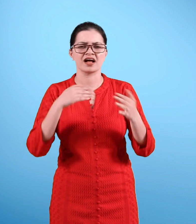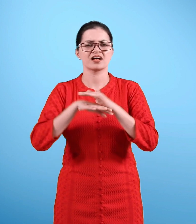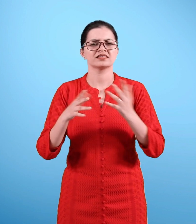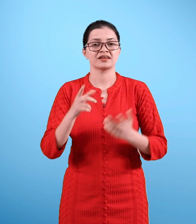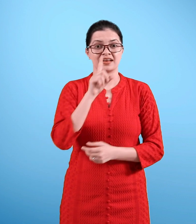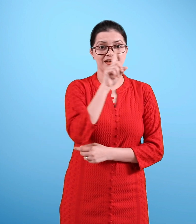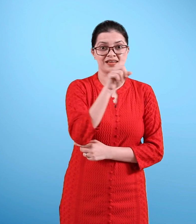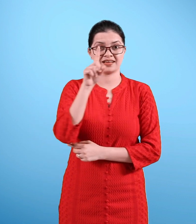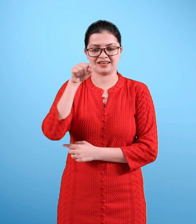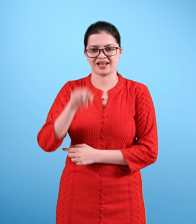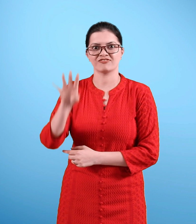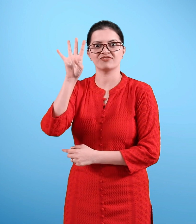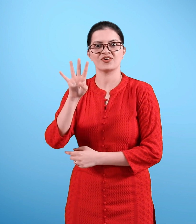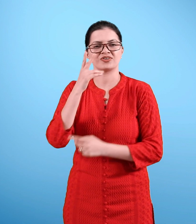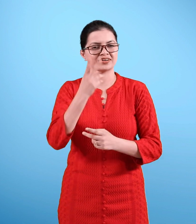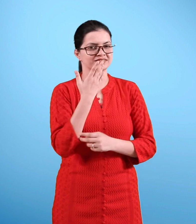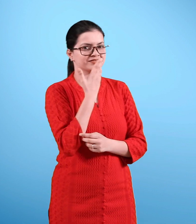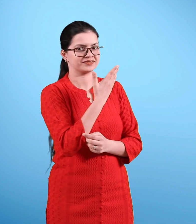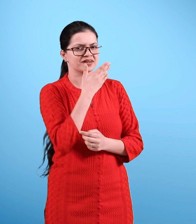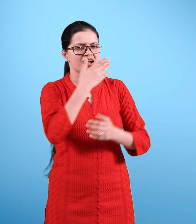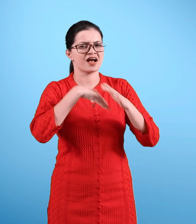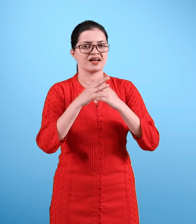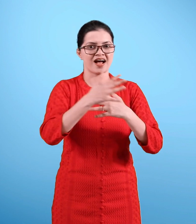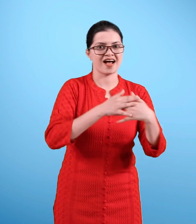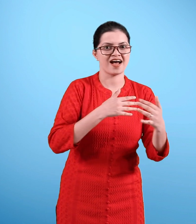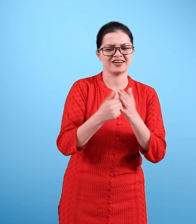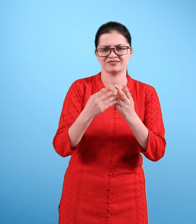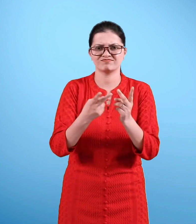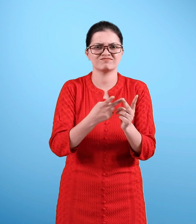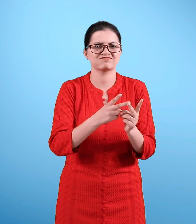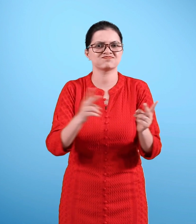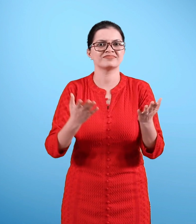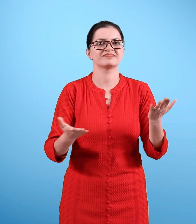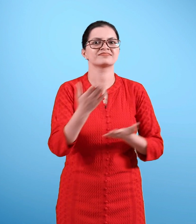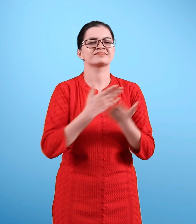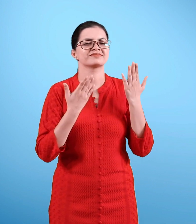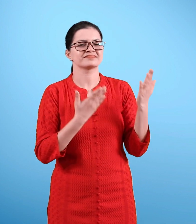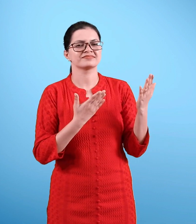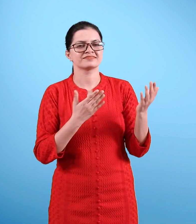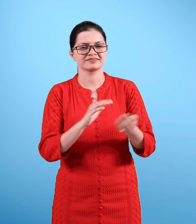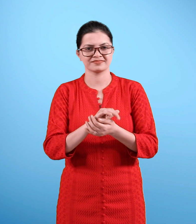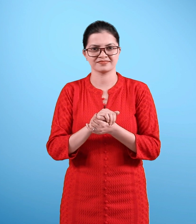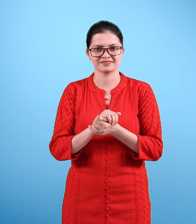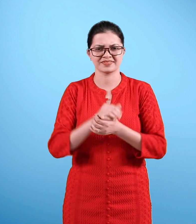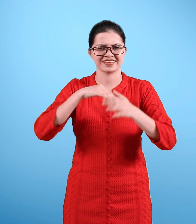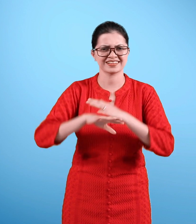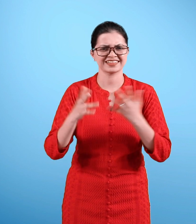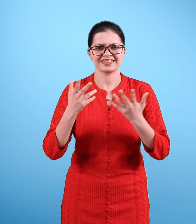In figure 11.4 are a few shadows that we can create with our hands and make believe that they